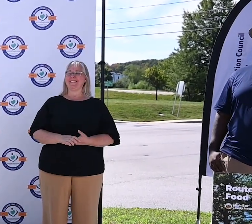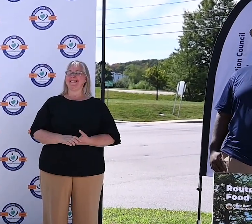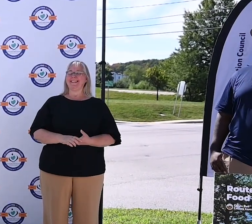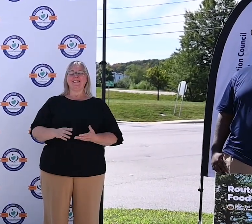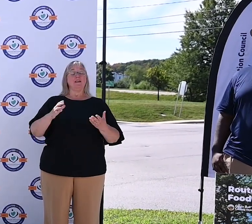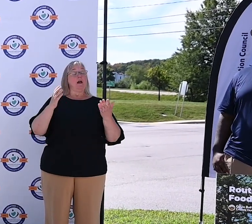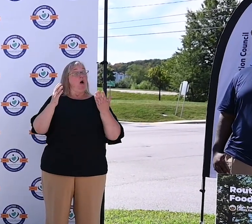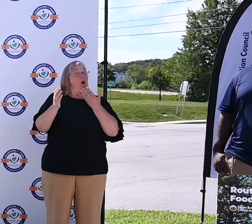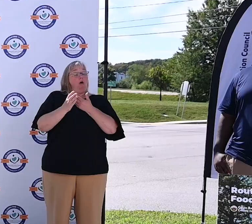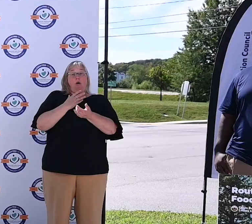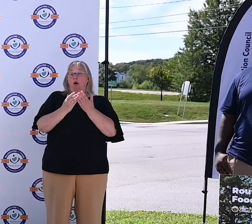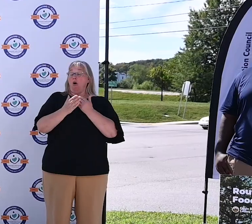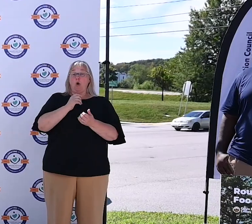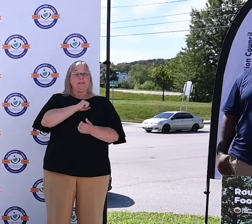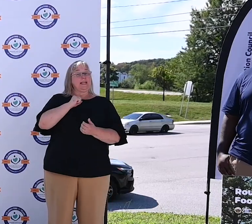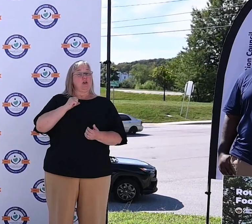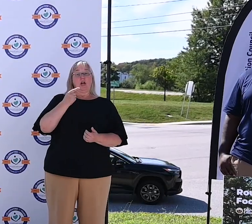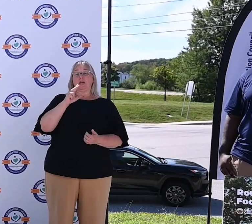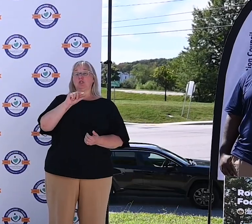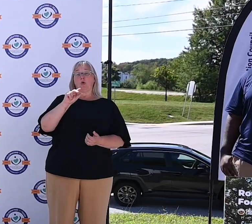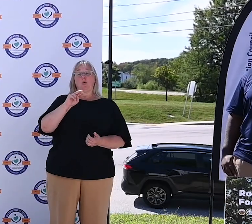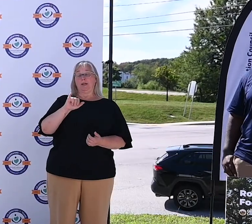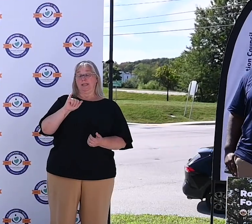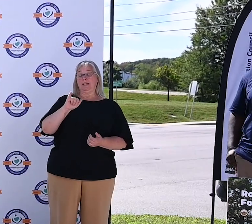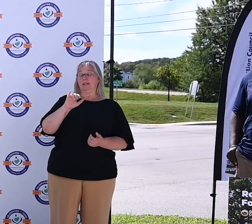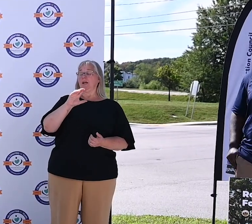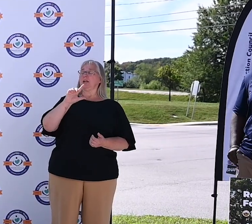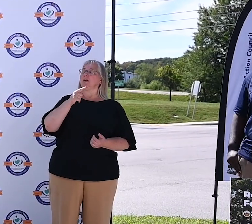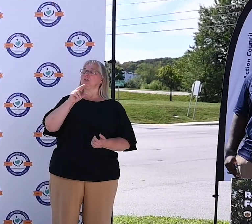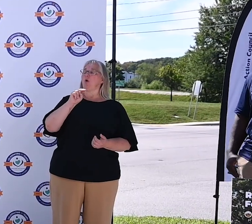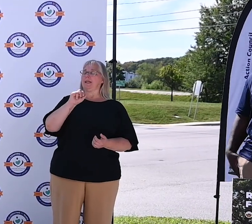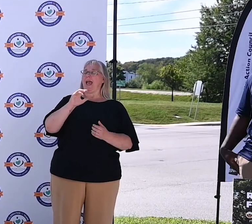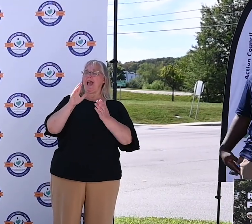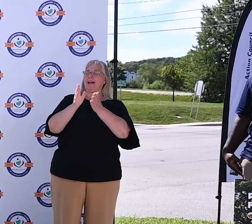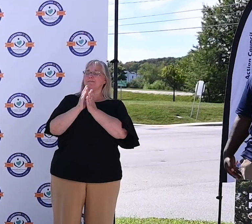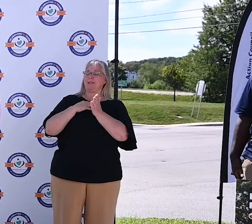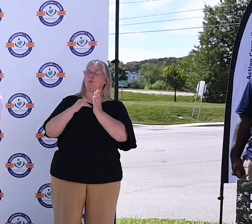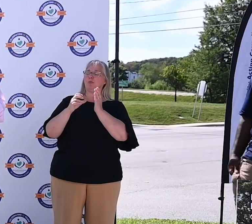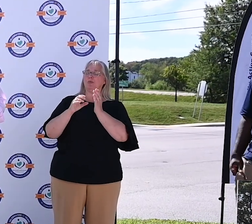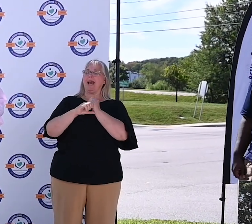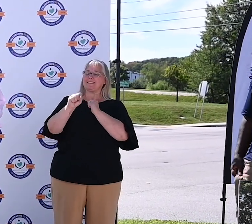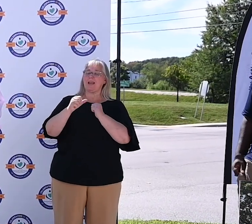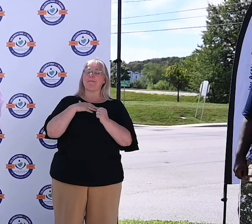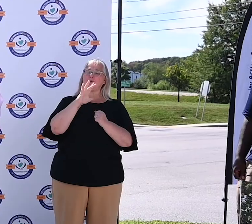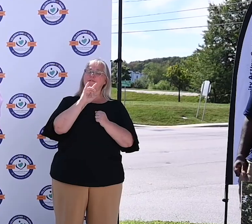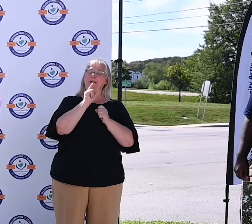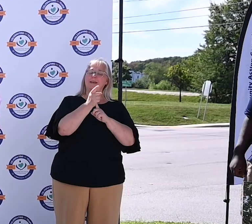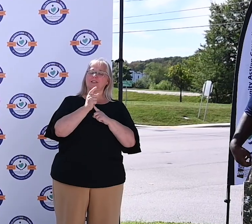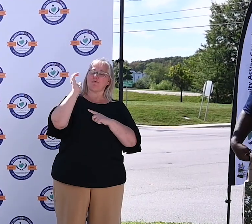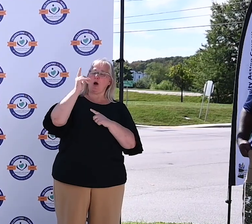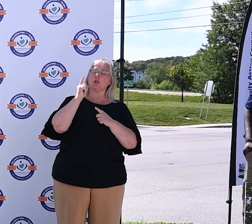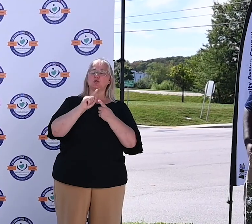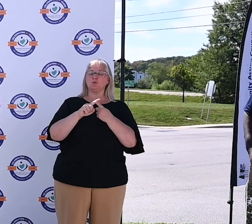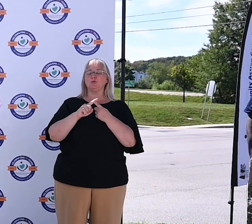So, although Senator Gazzoni asked me to extend my 25 minutes of remarks to 30 minutes, I'm going to keep